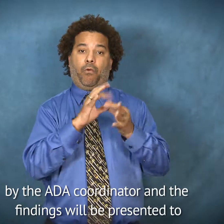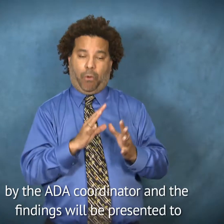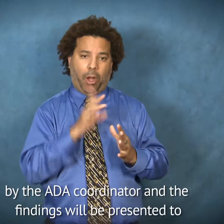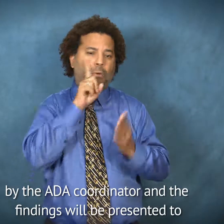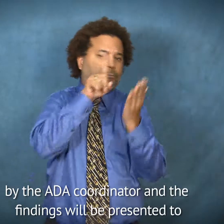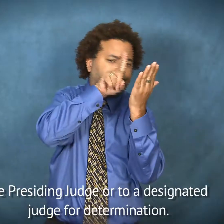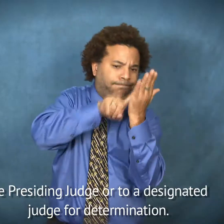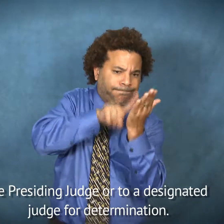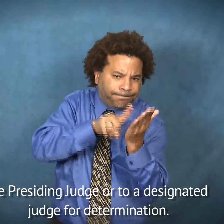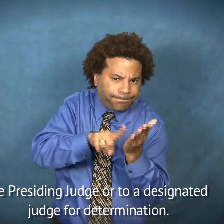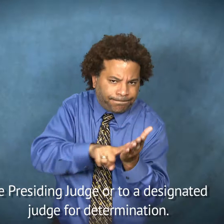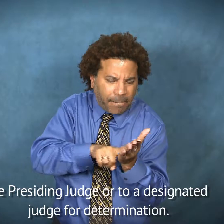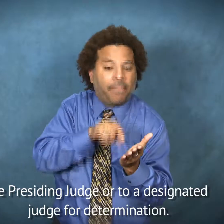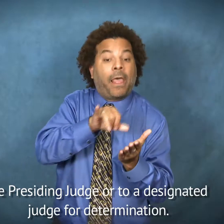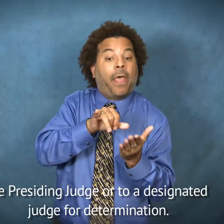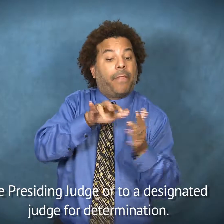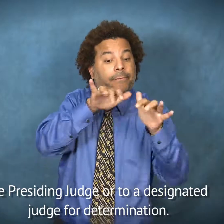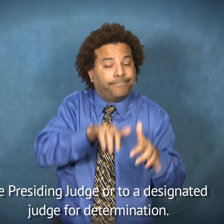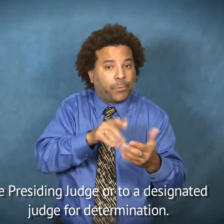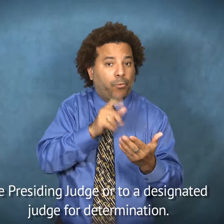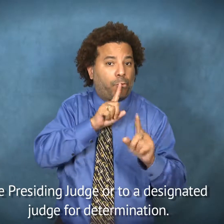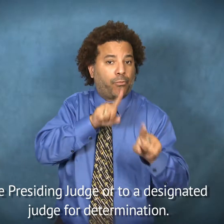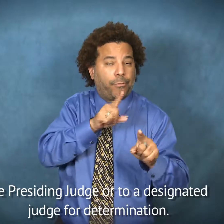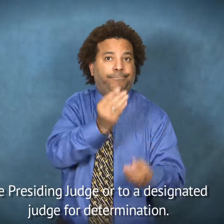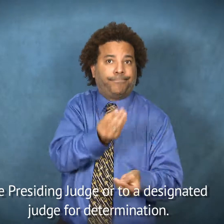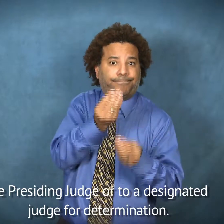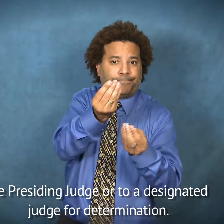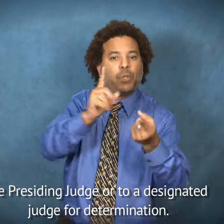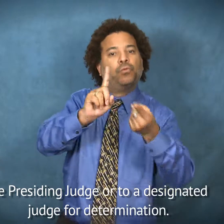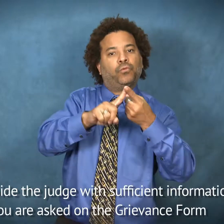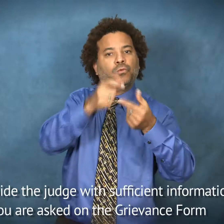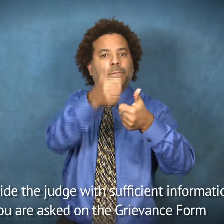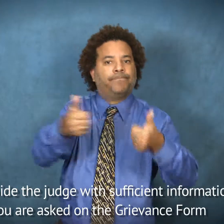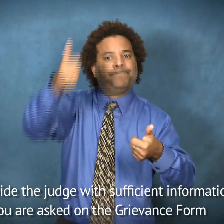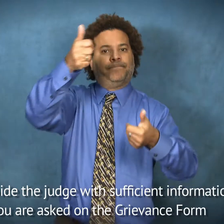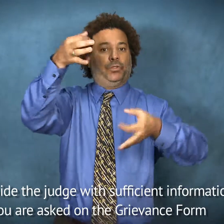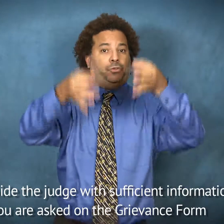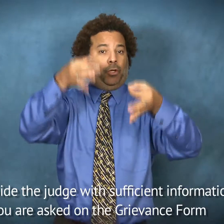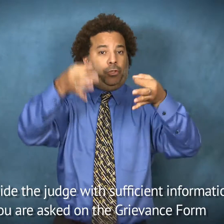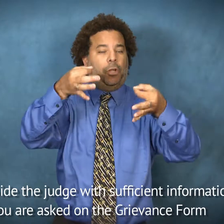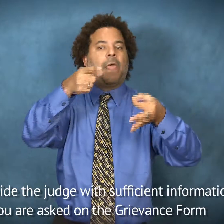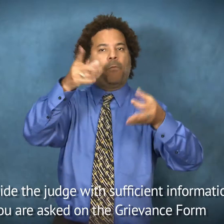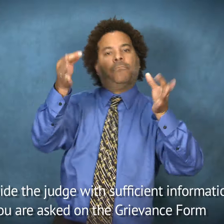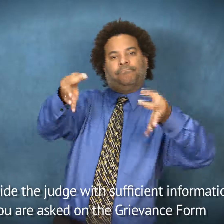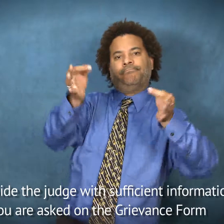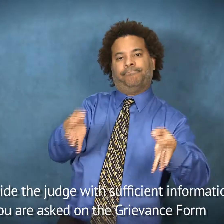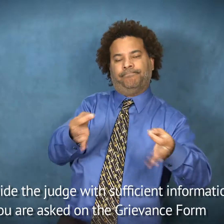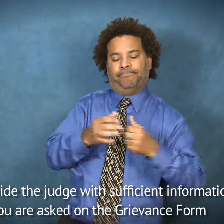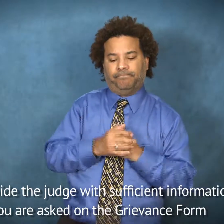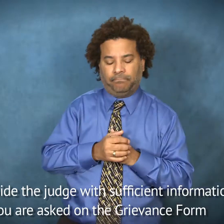will be presented to the presiding judge or to a designated judge for determination. To provide the judge with sufficient information, you